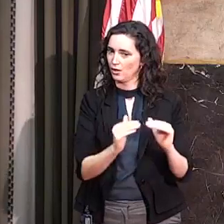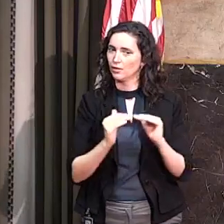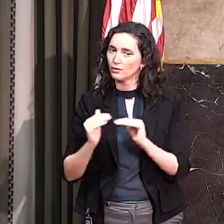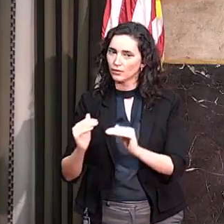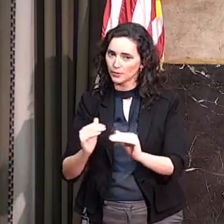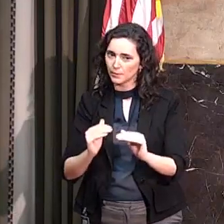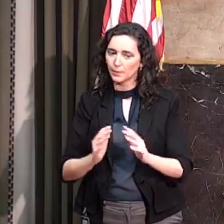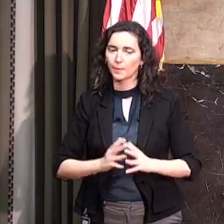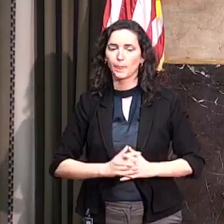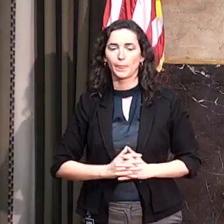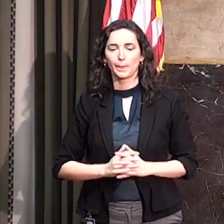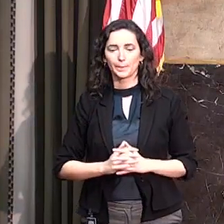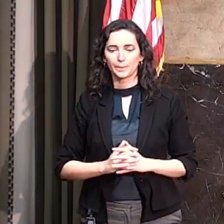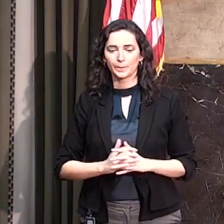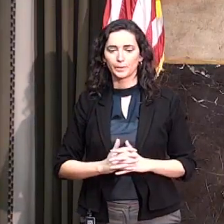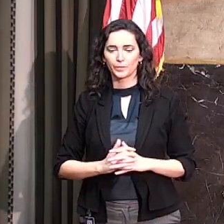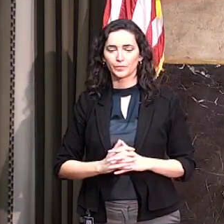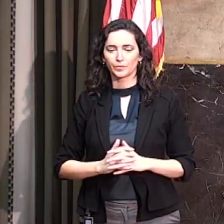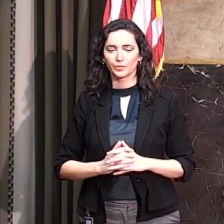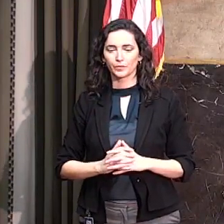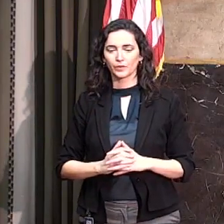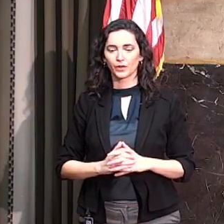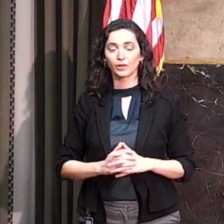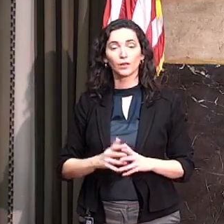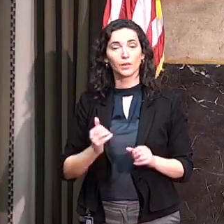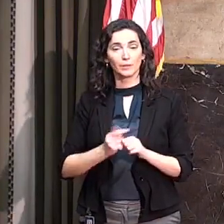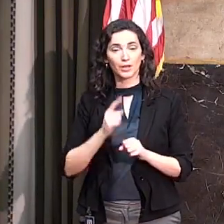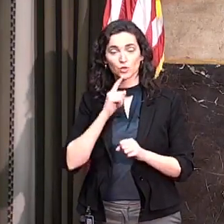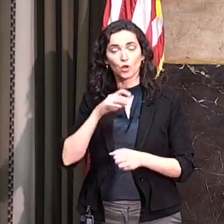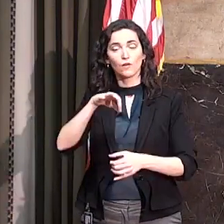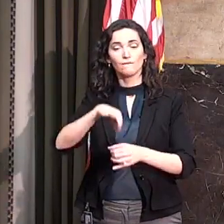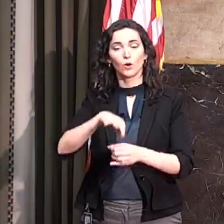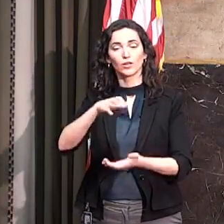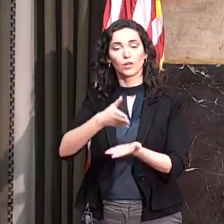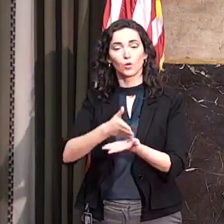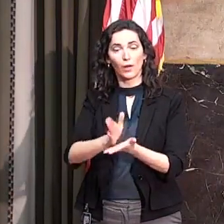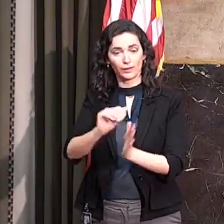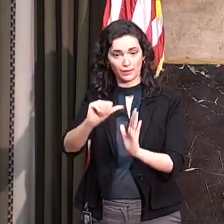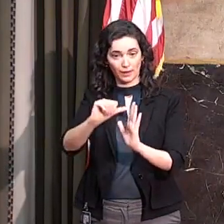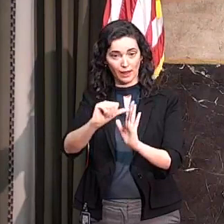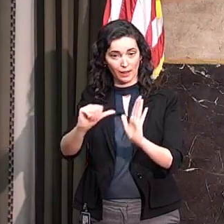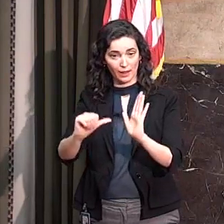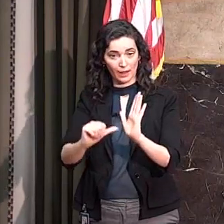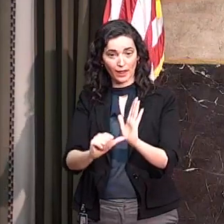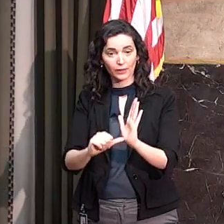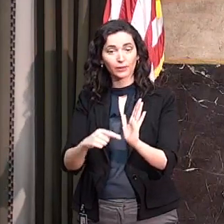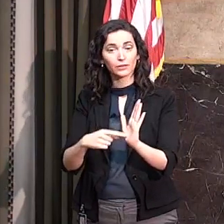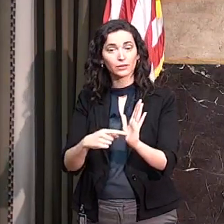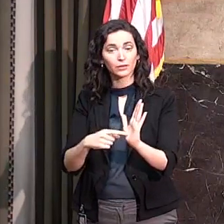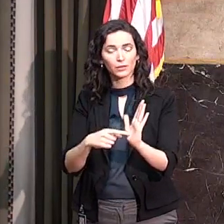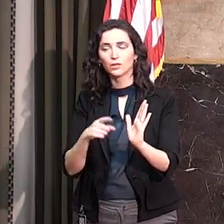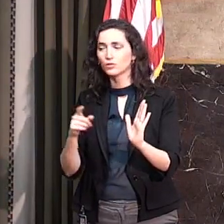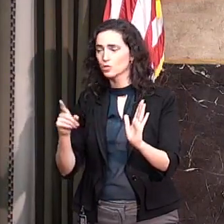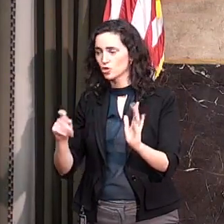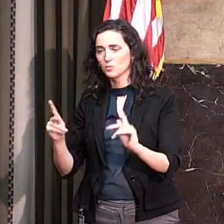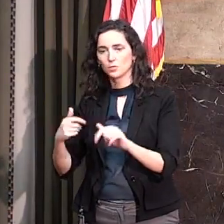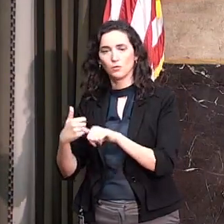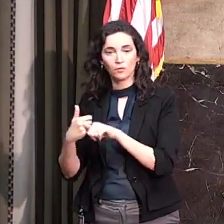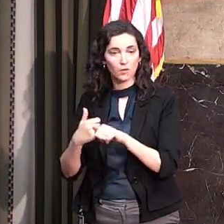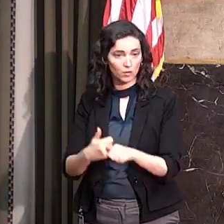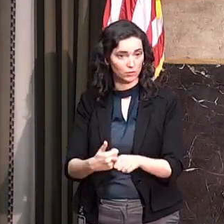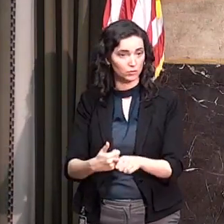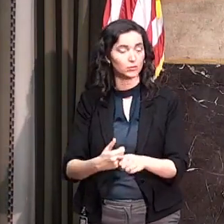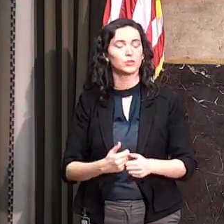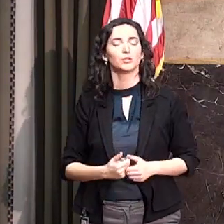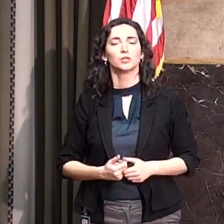that the Voting Rights Act is complied with,